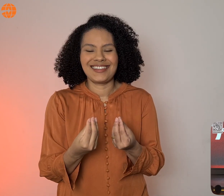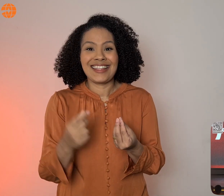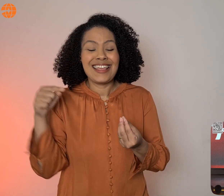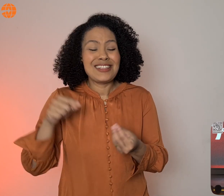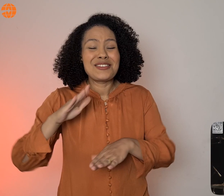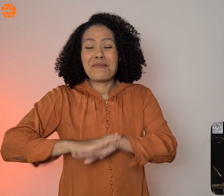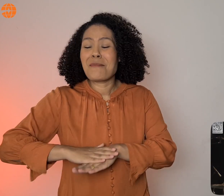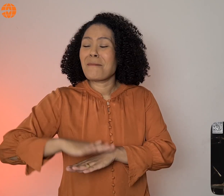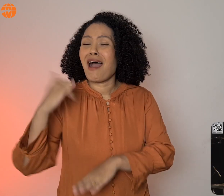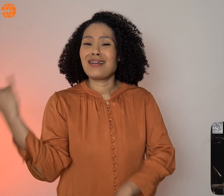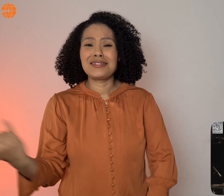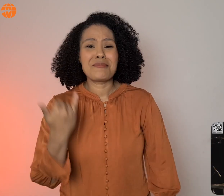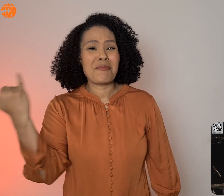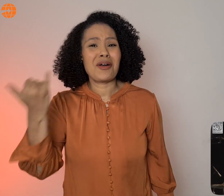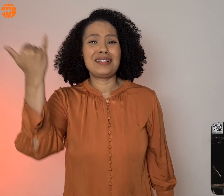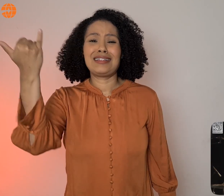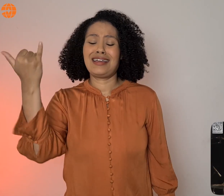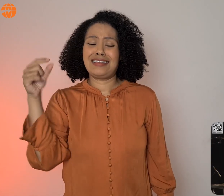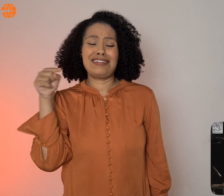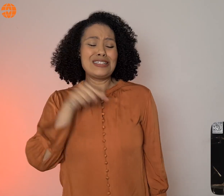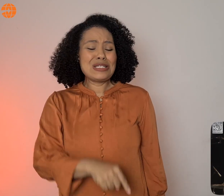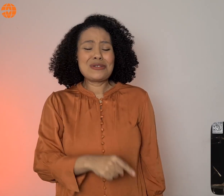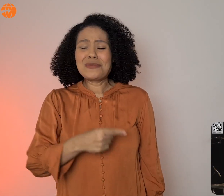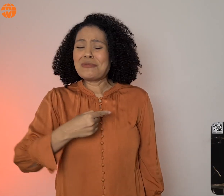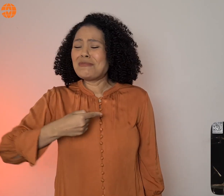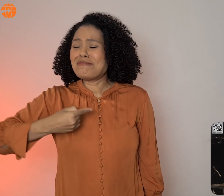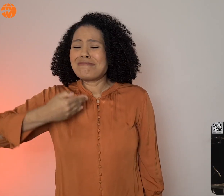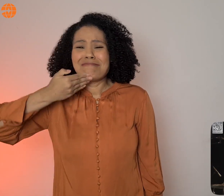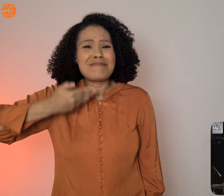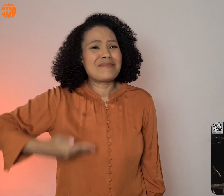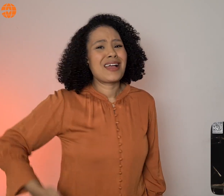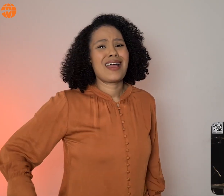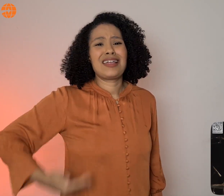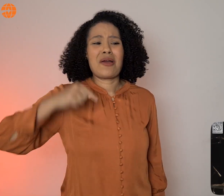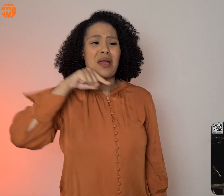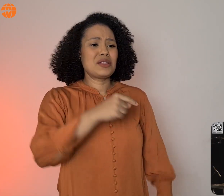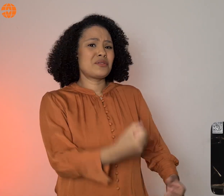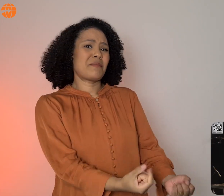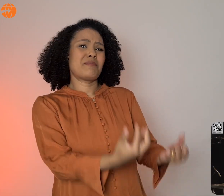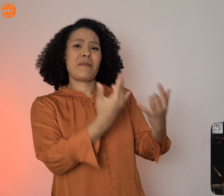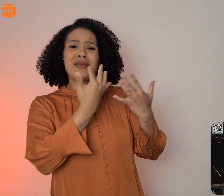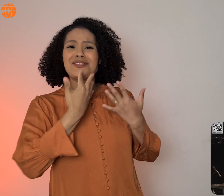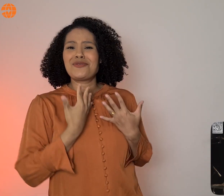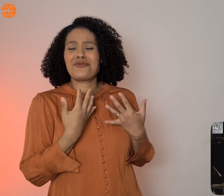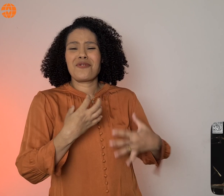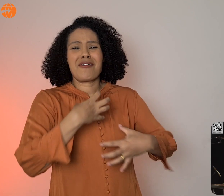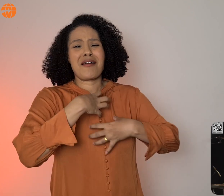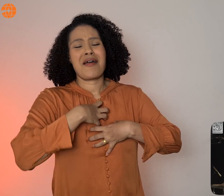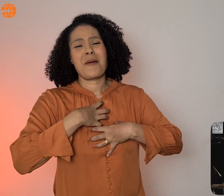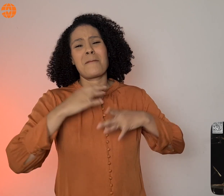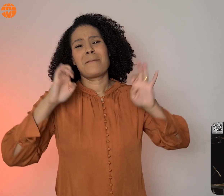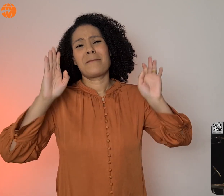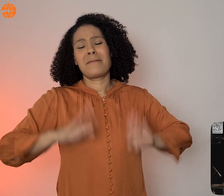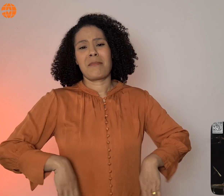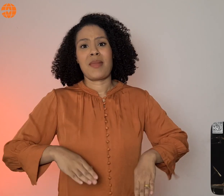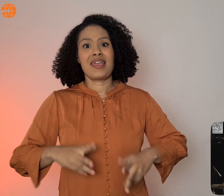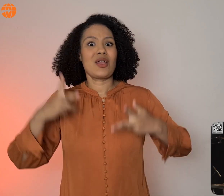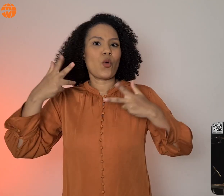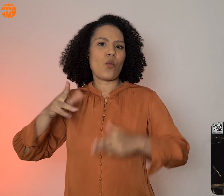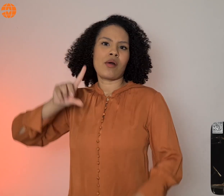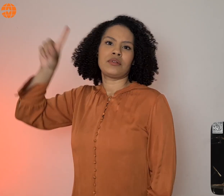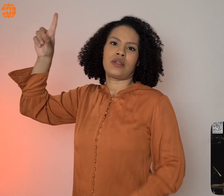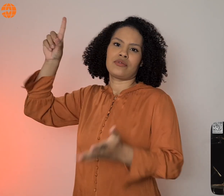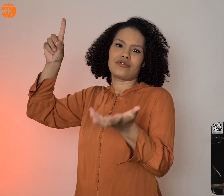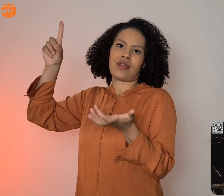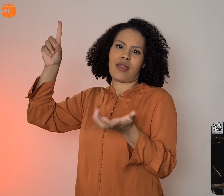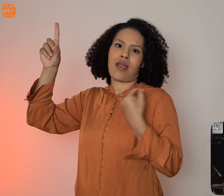to bless me more than that. Eu não poderia receber nada de ninguém que me abençoaria mais do que aquilo. And that's what